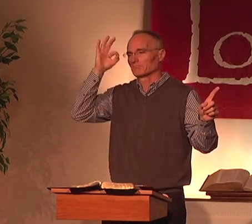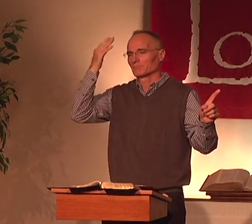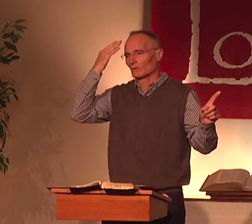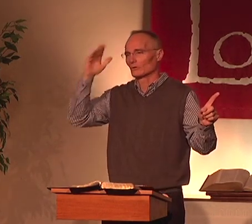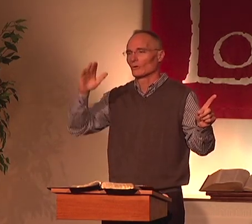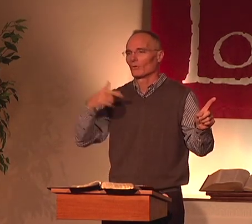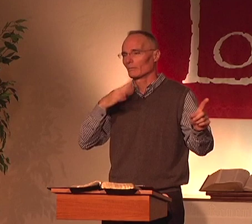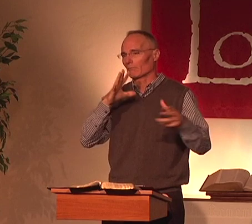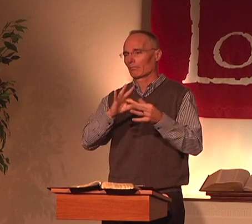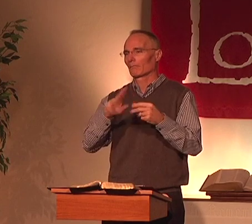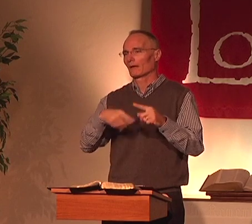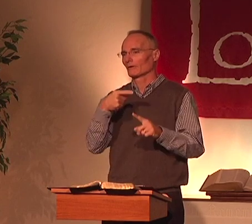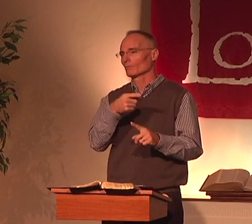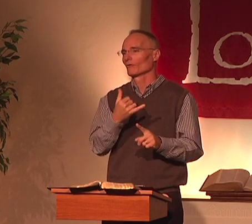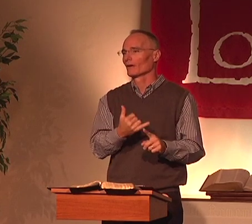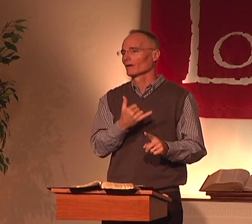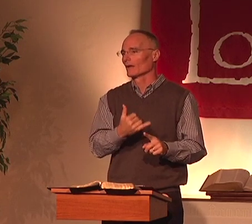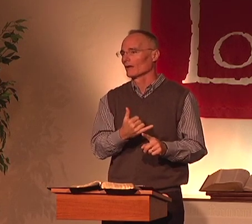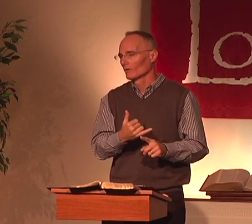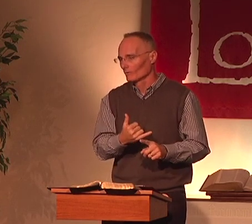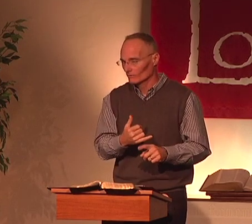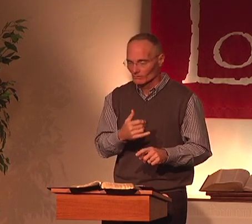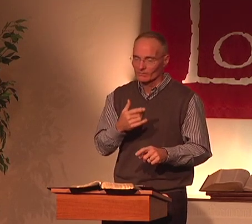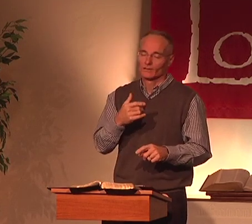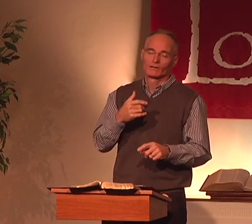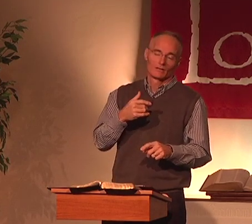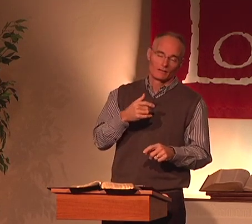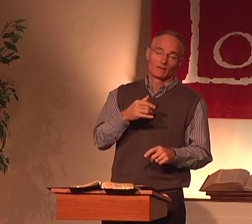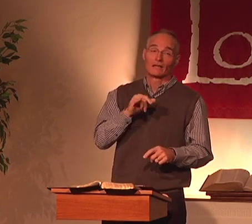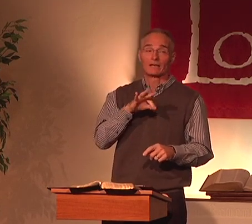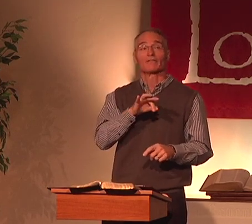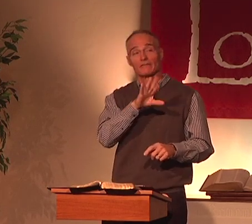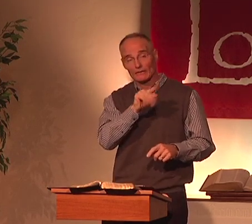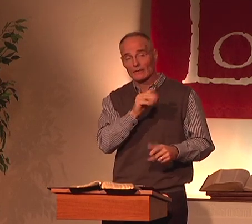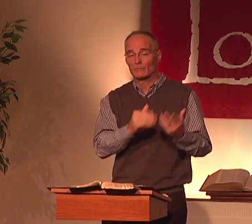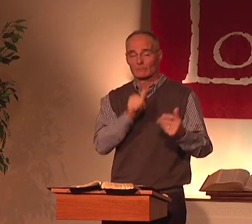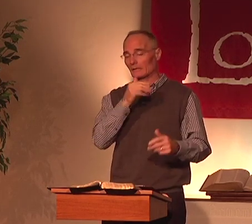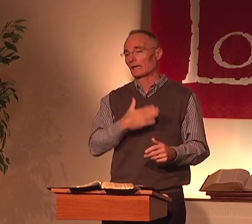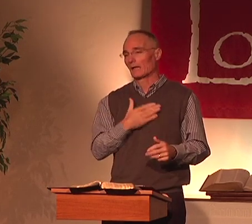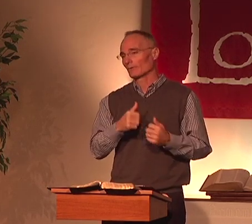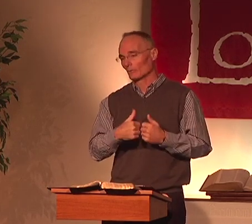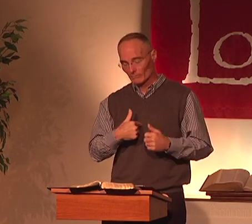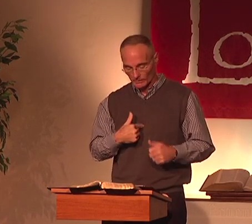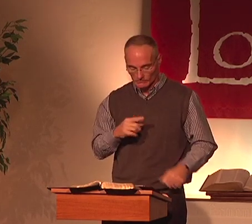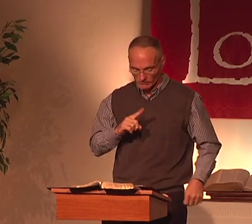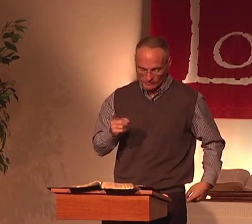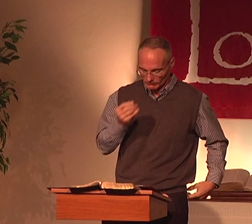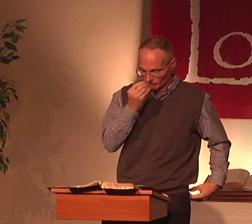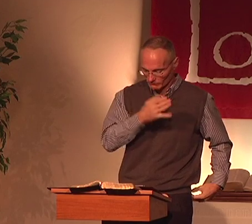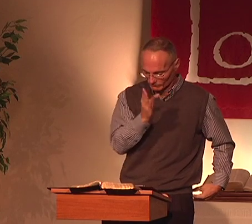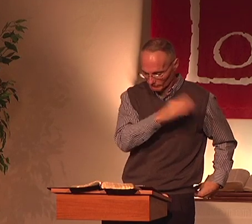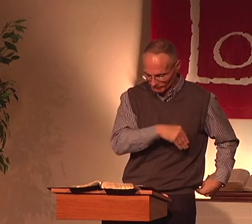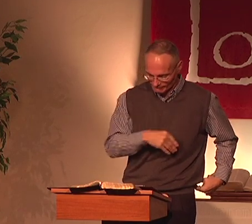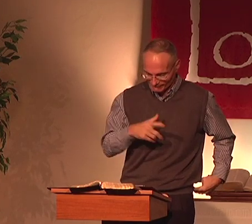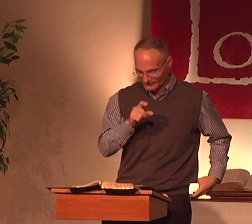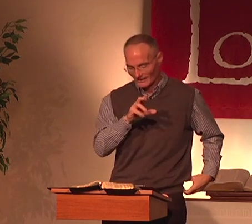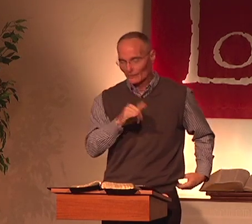may Know him He doesn't Know I'm Talking about Him right Now But If he Found out He might Not be Happy With me I don't Know But Anyway